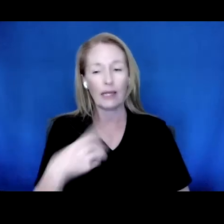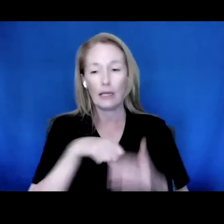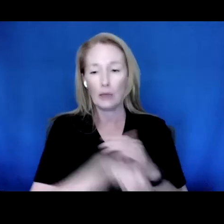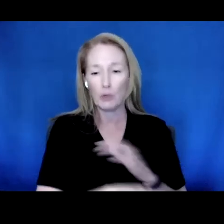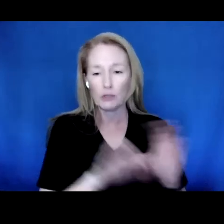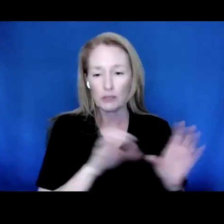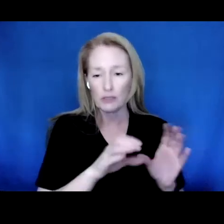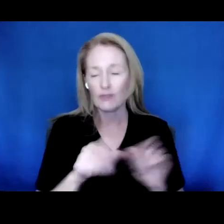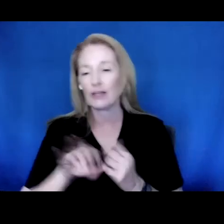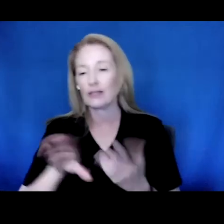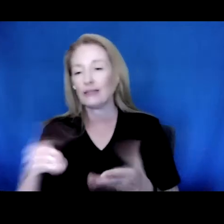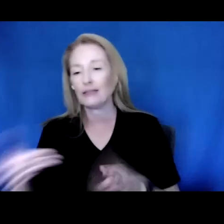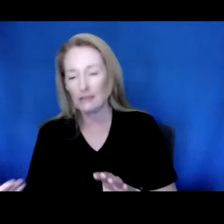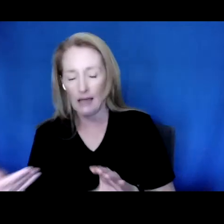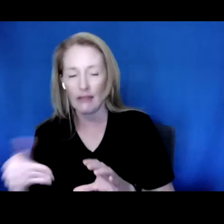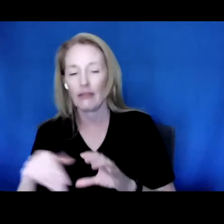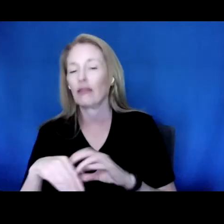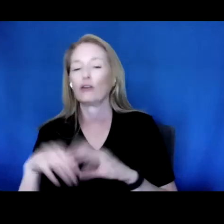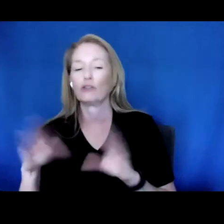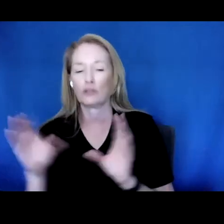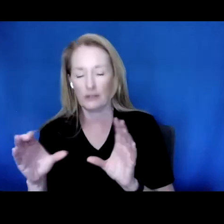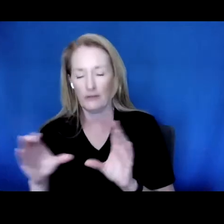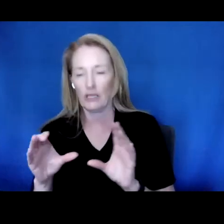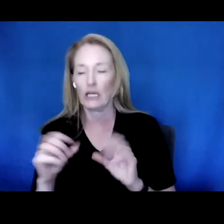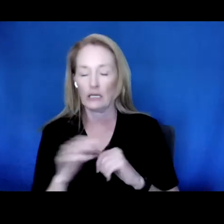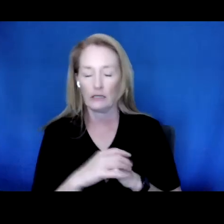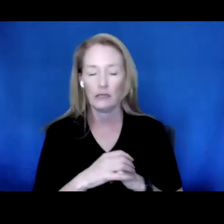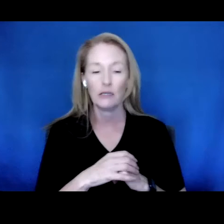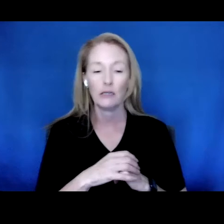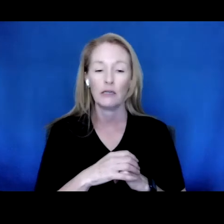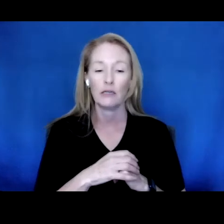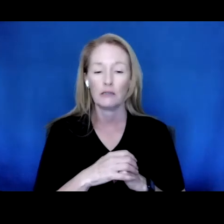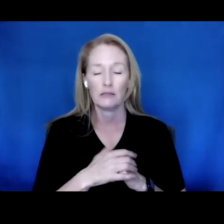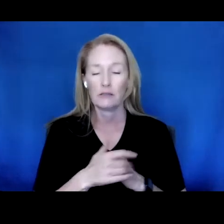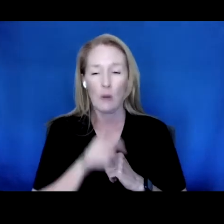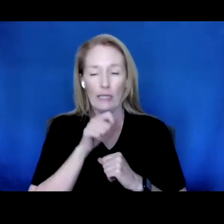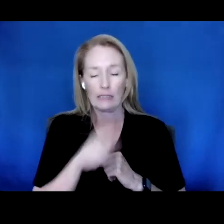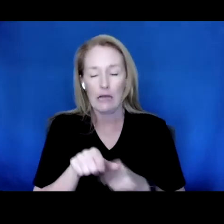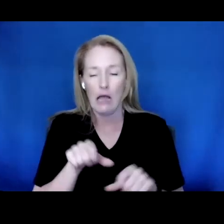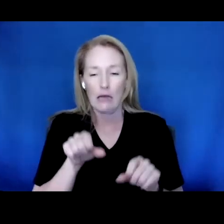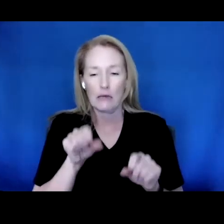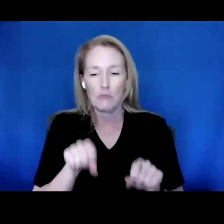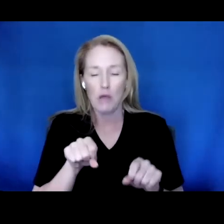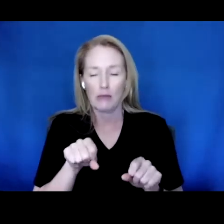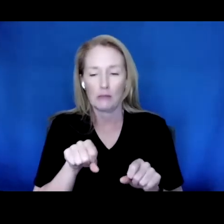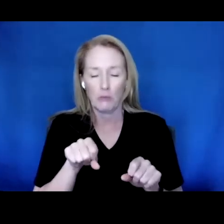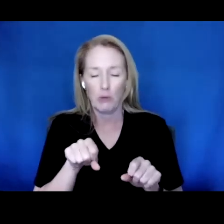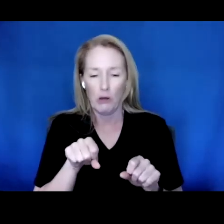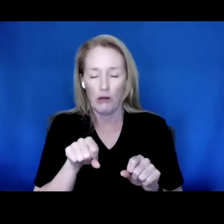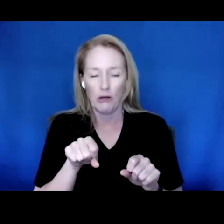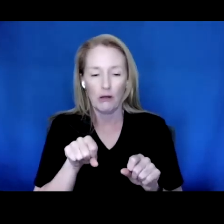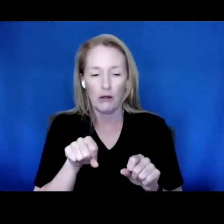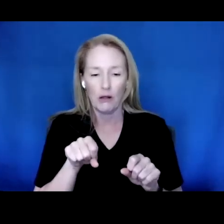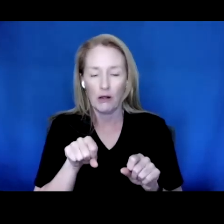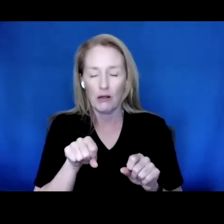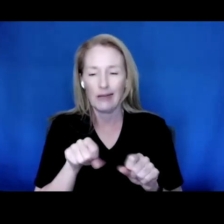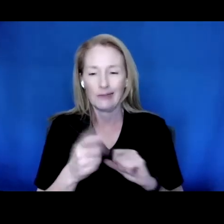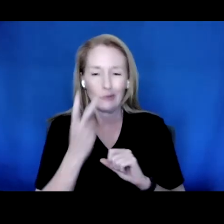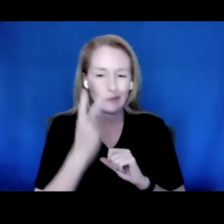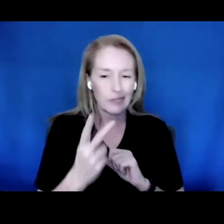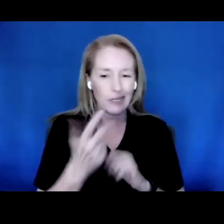available there. And it's just not possible to capture every single risk factor or